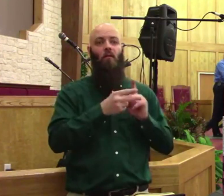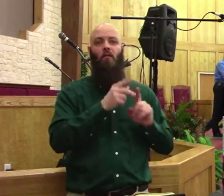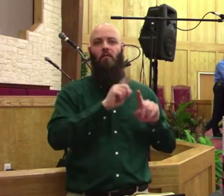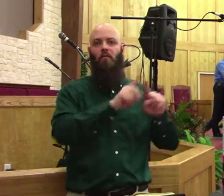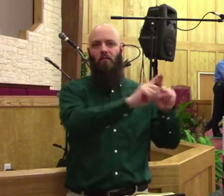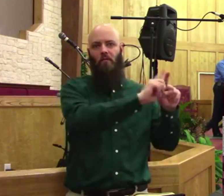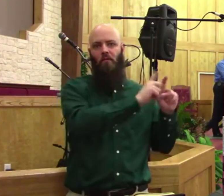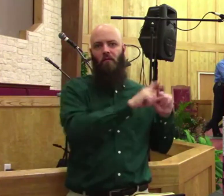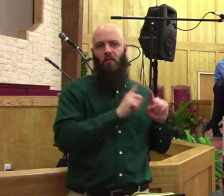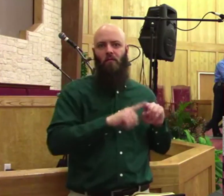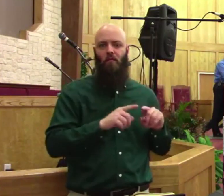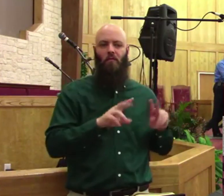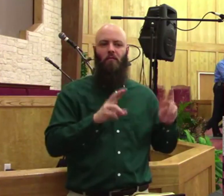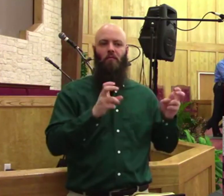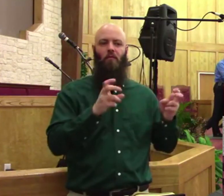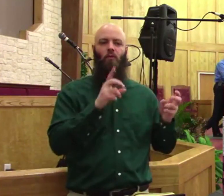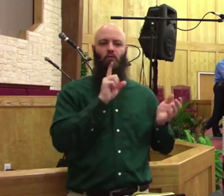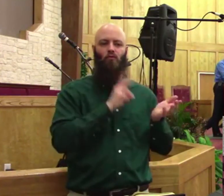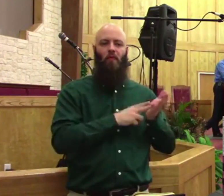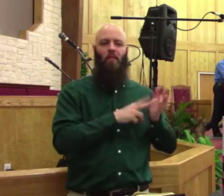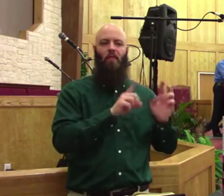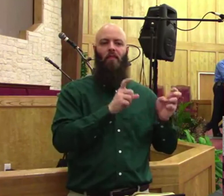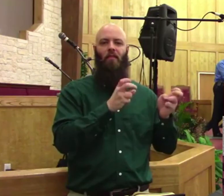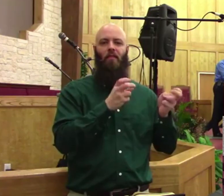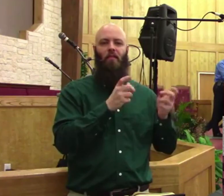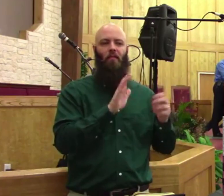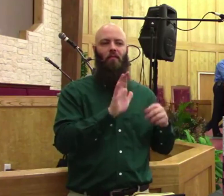and truths,